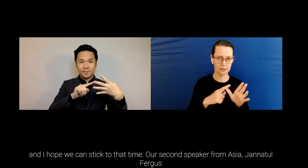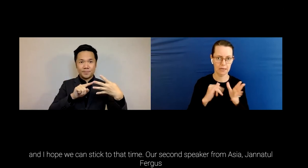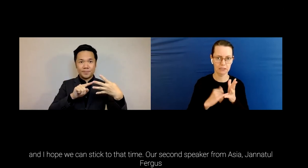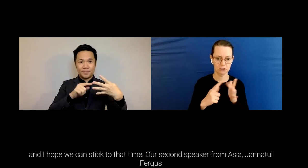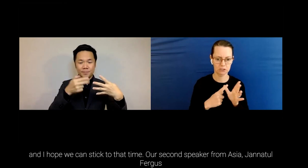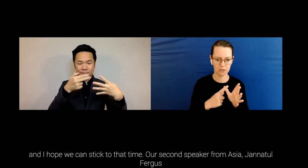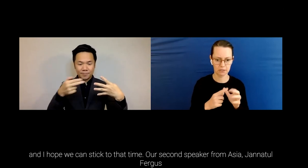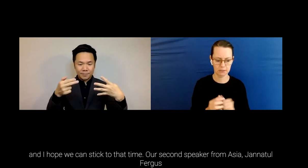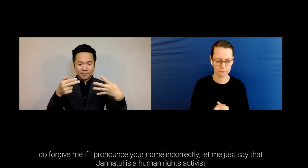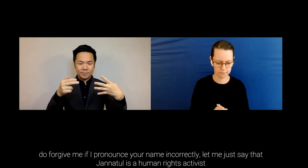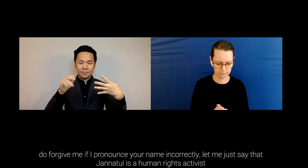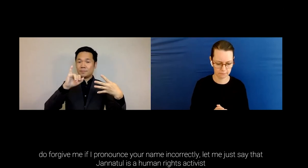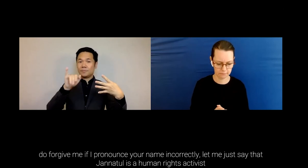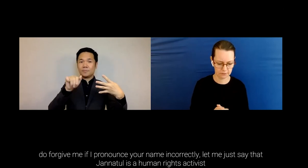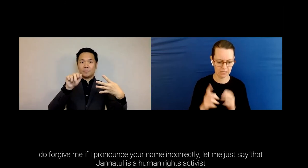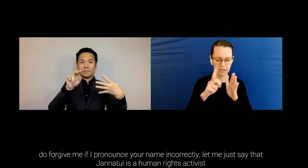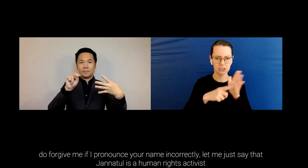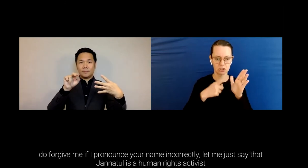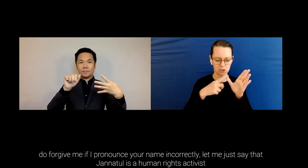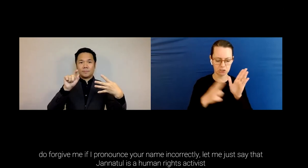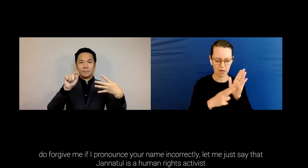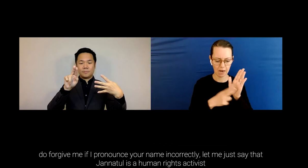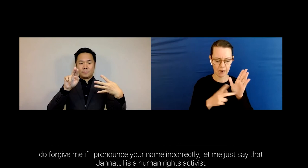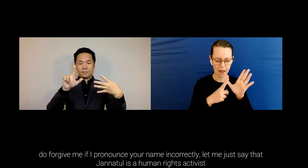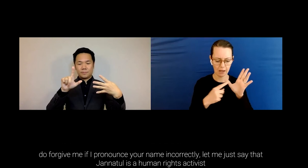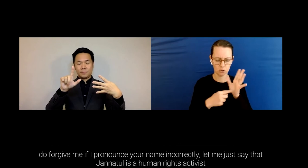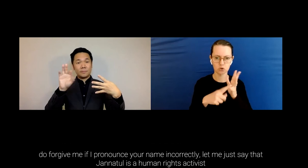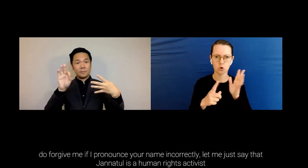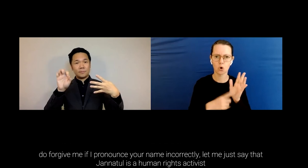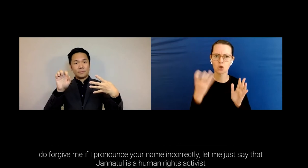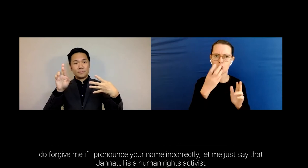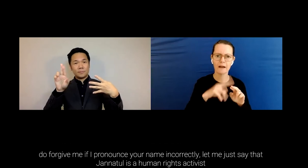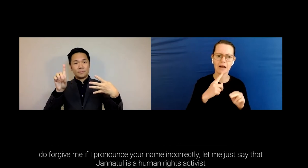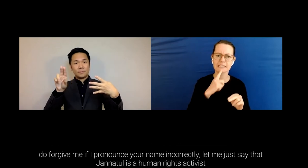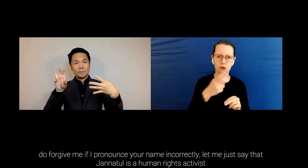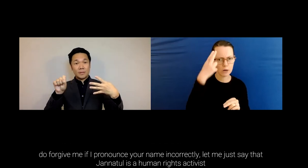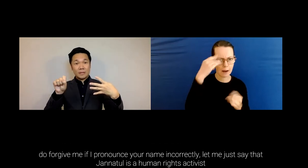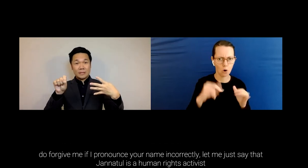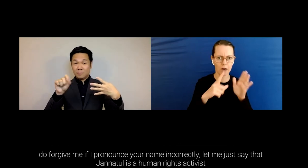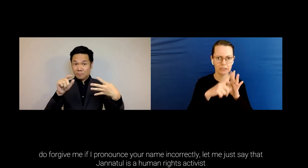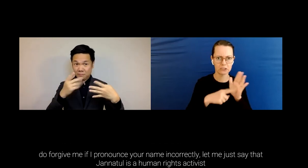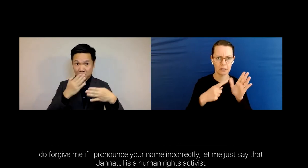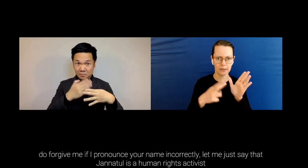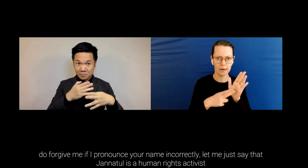Janatal Ferdas. And do forgive me if I pronounced your name incorrectly.